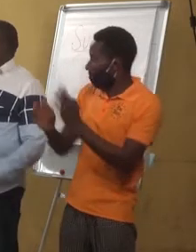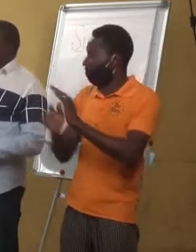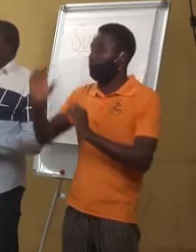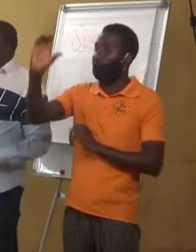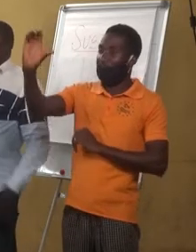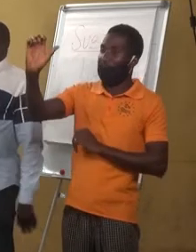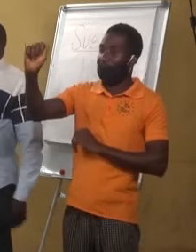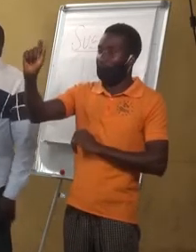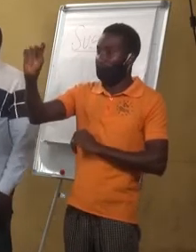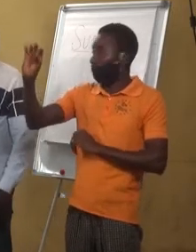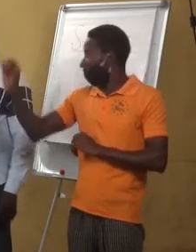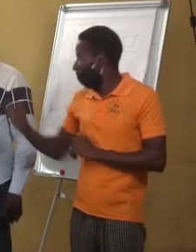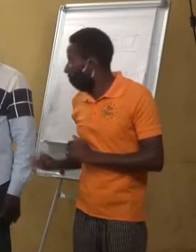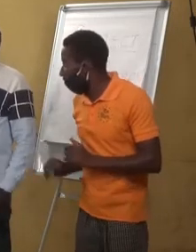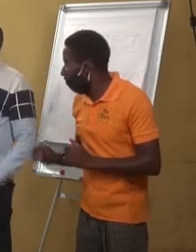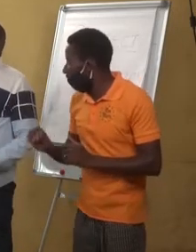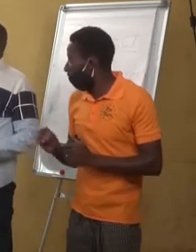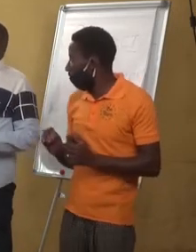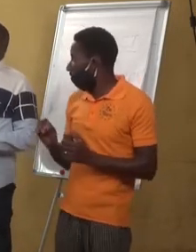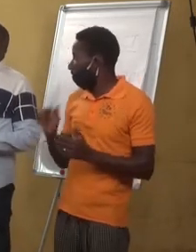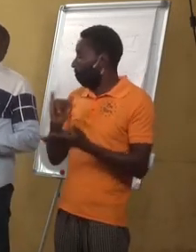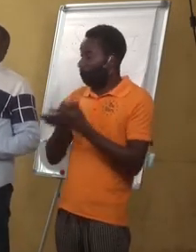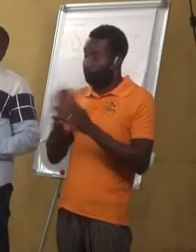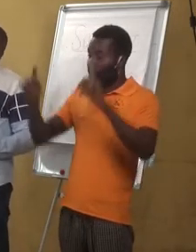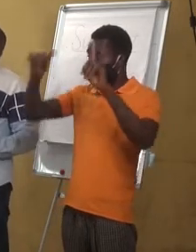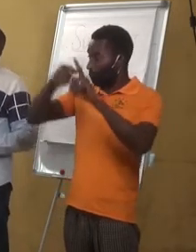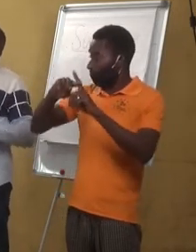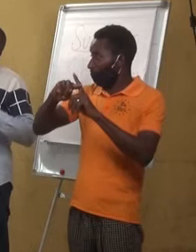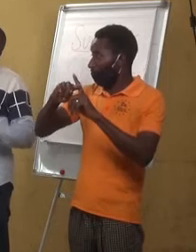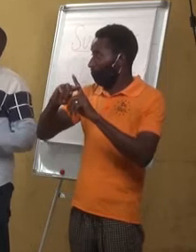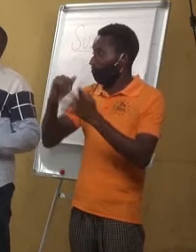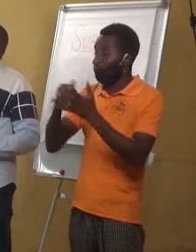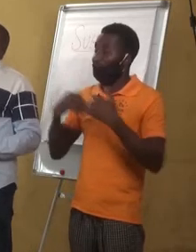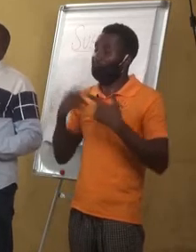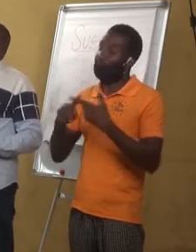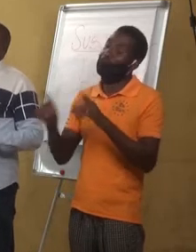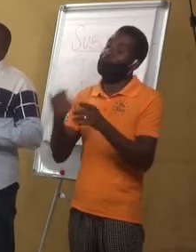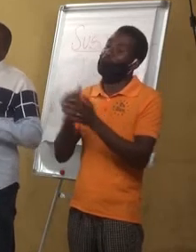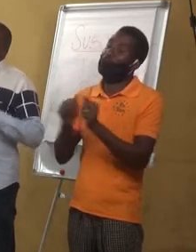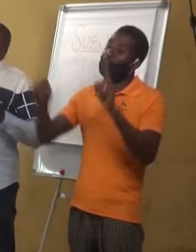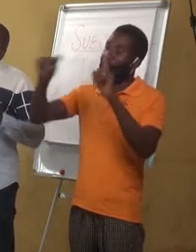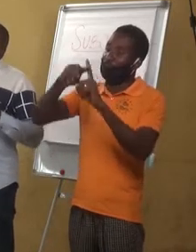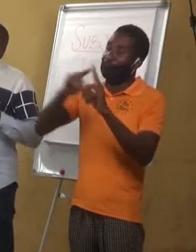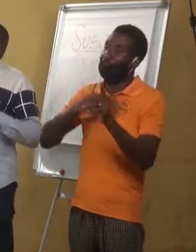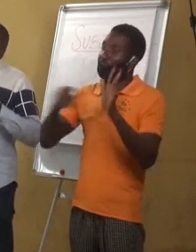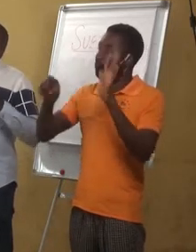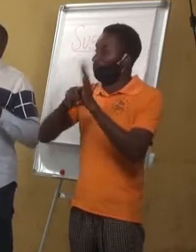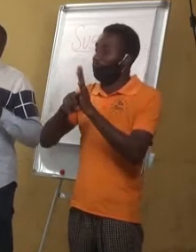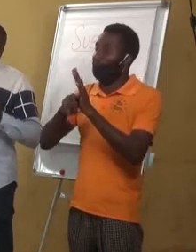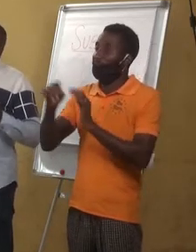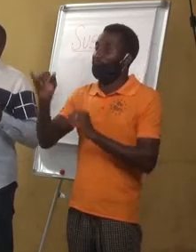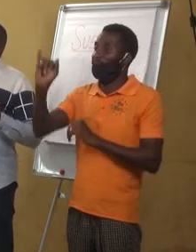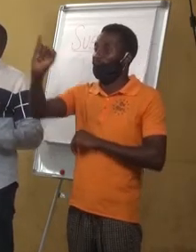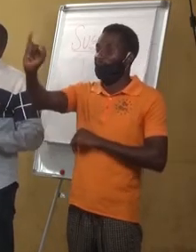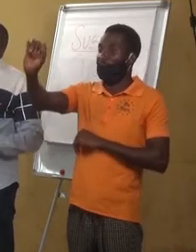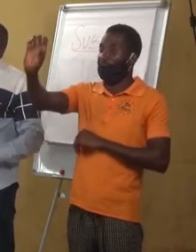The formation of this electrovalent bonding, because it has to do with positive and negative ions, we